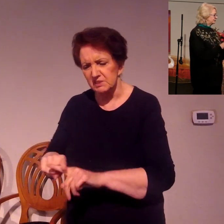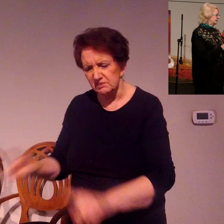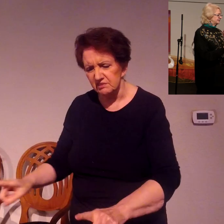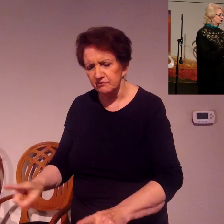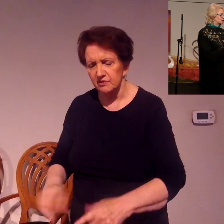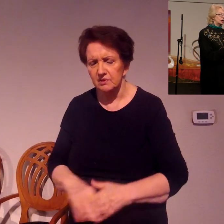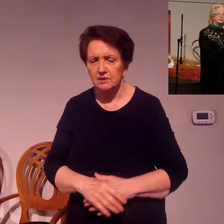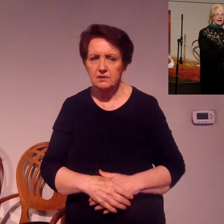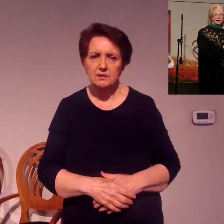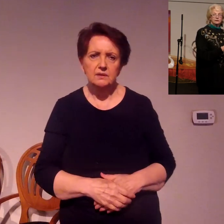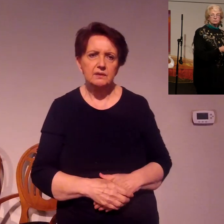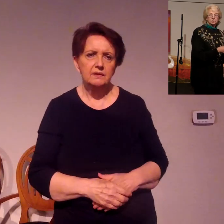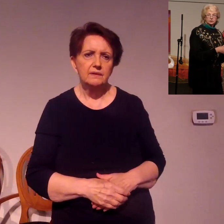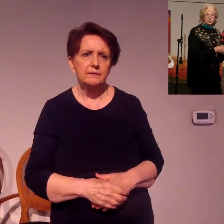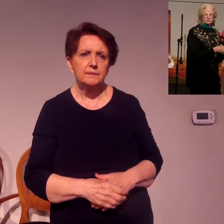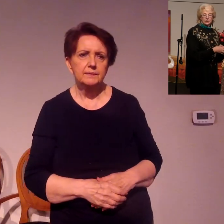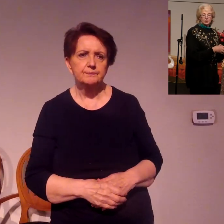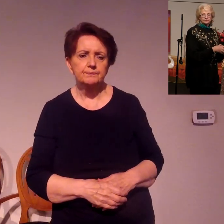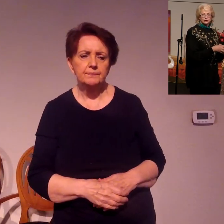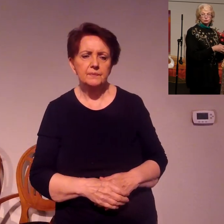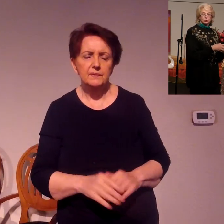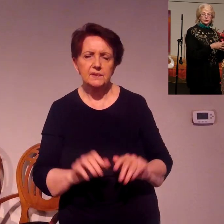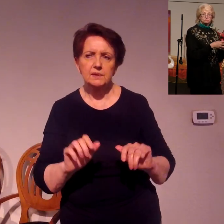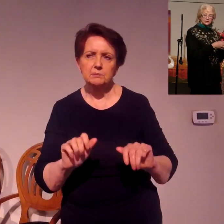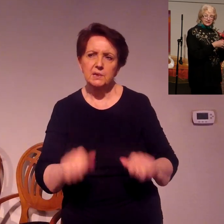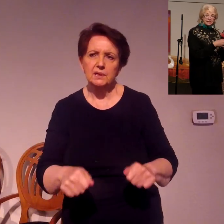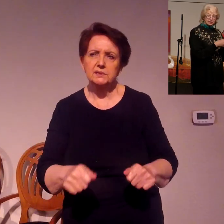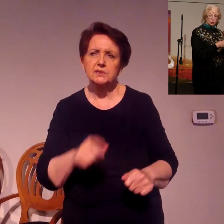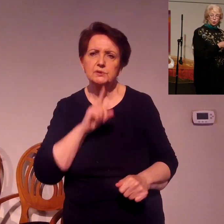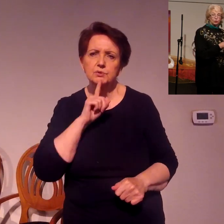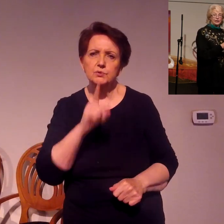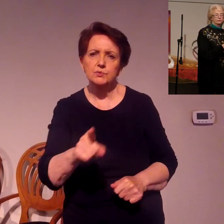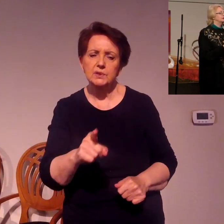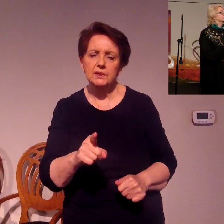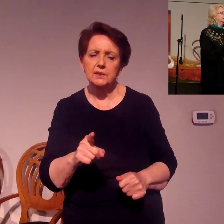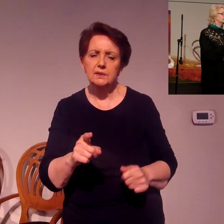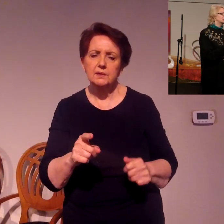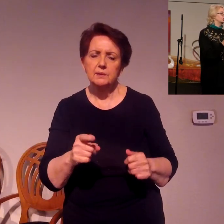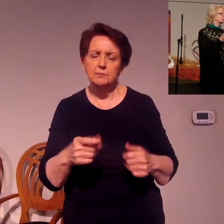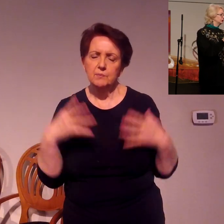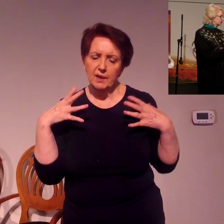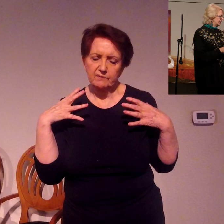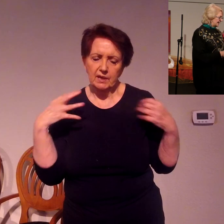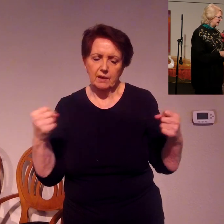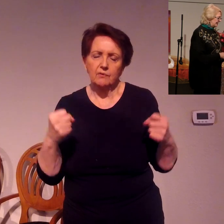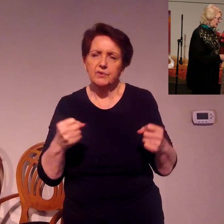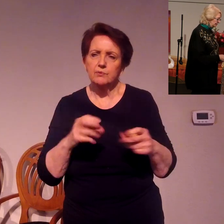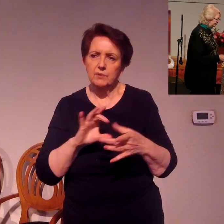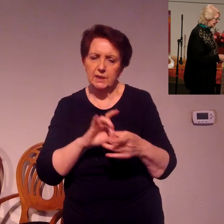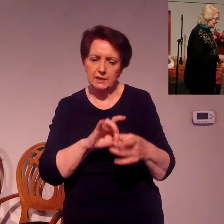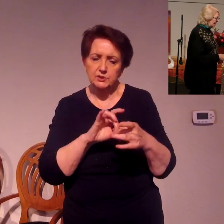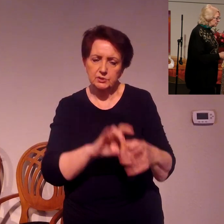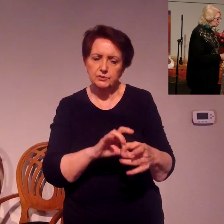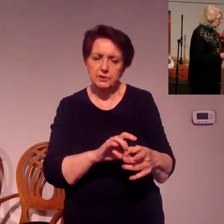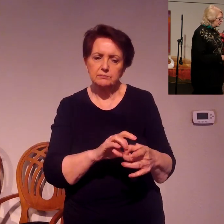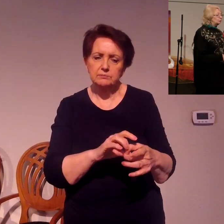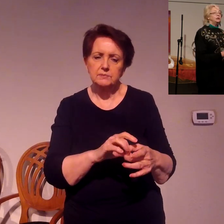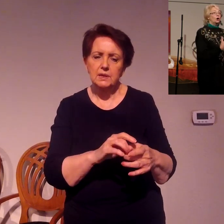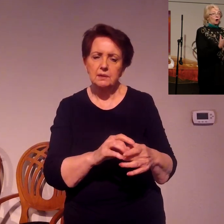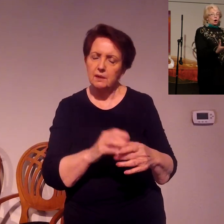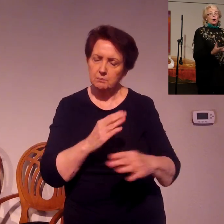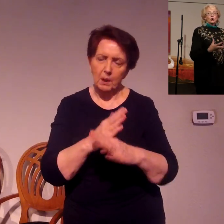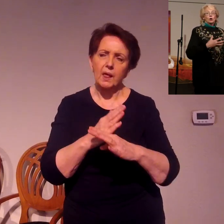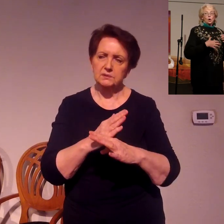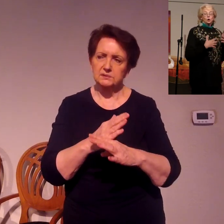These are the things that shut that ability to really be in a whole healthy relationship, really shut that down. But when